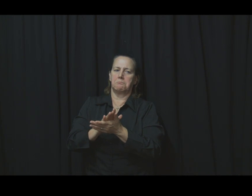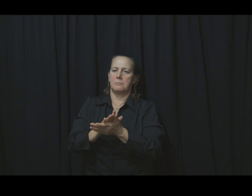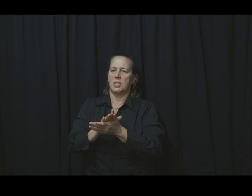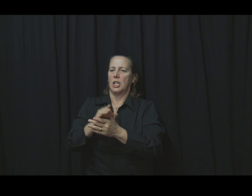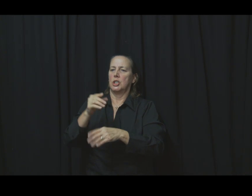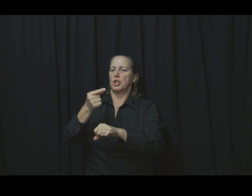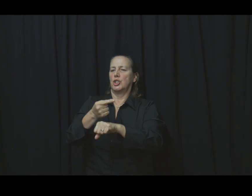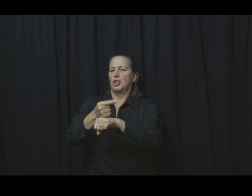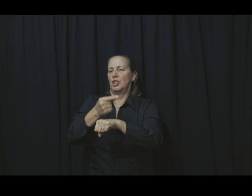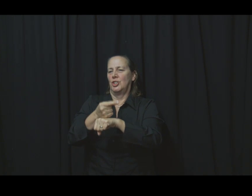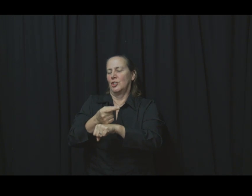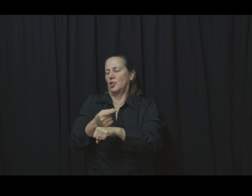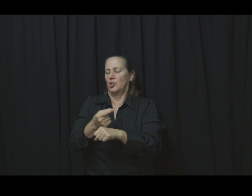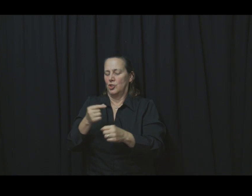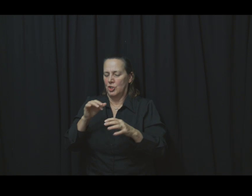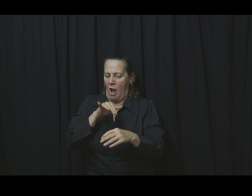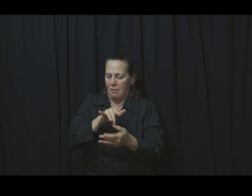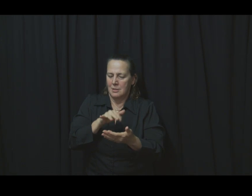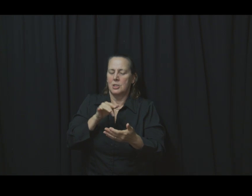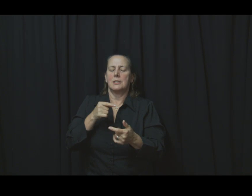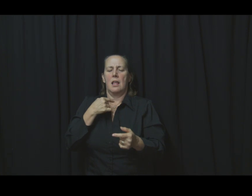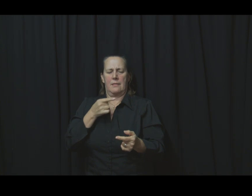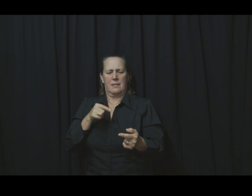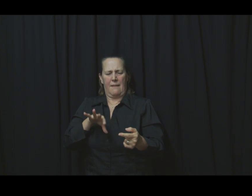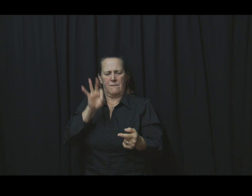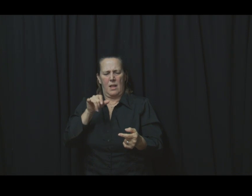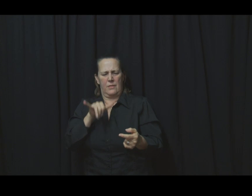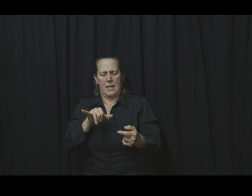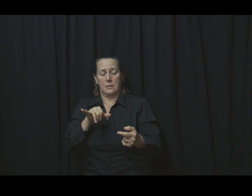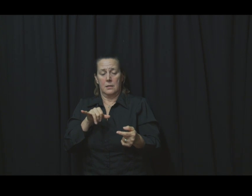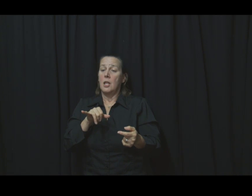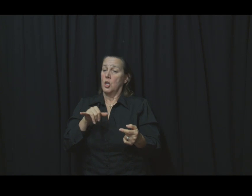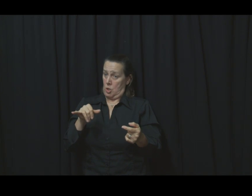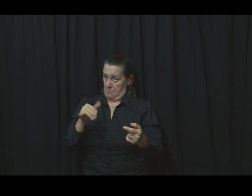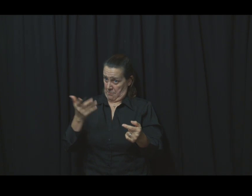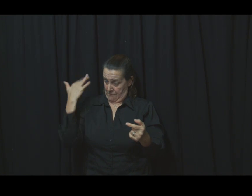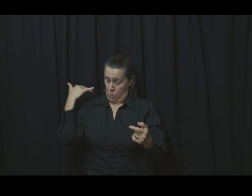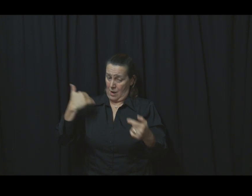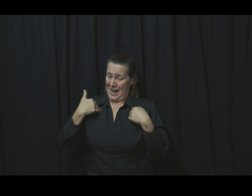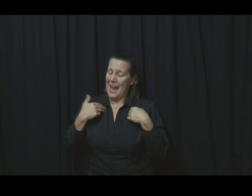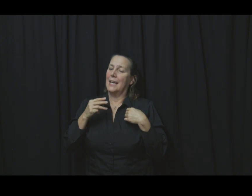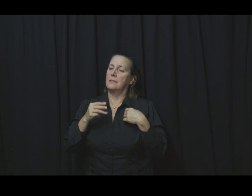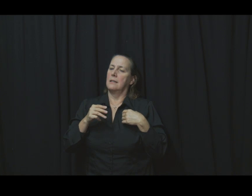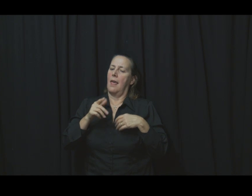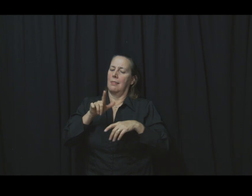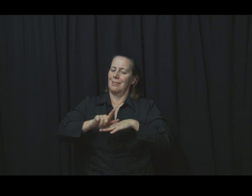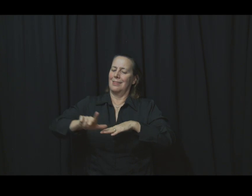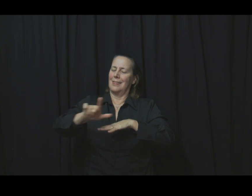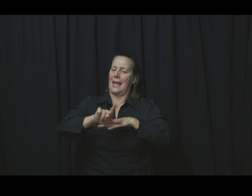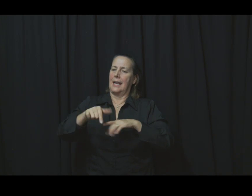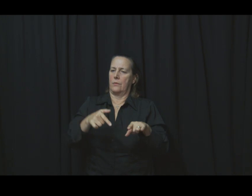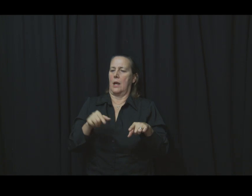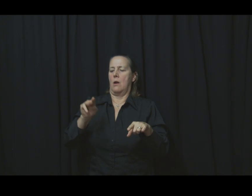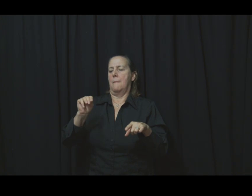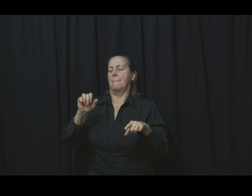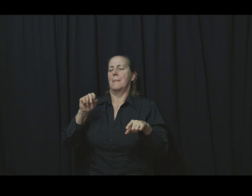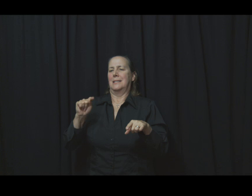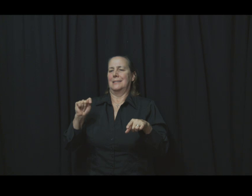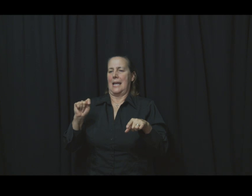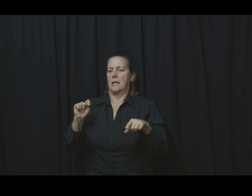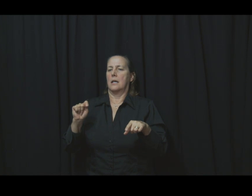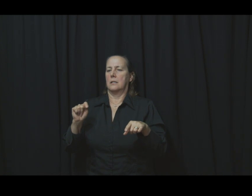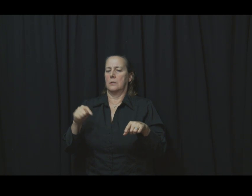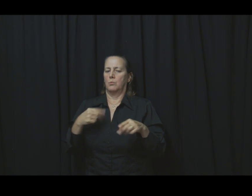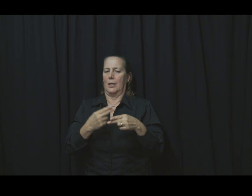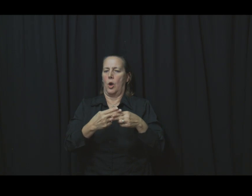geology, people have discovered that there used to be a lake in what is now Montana, which we charmingly refer